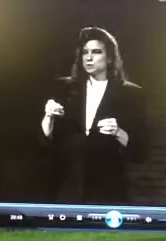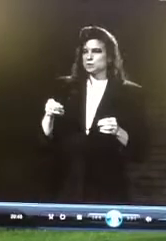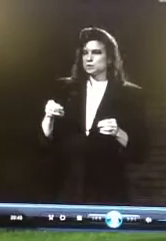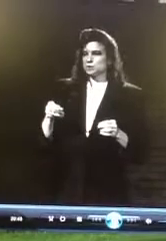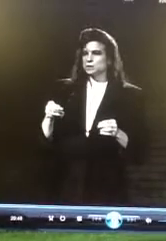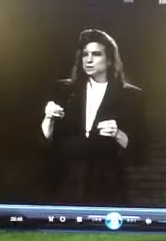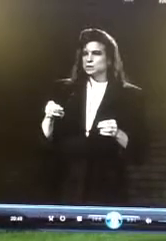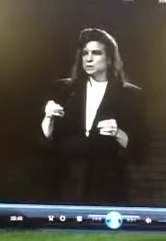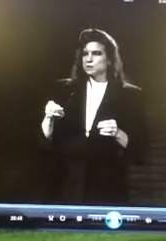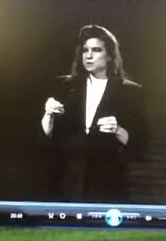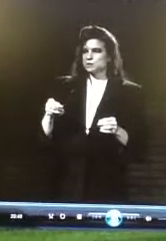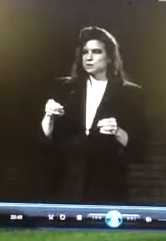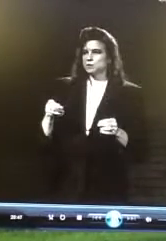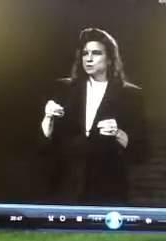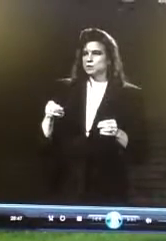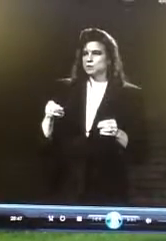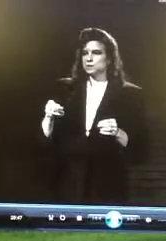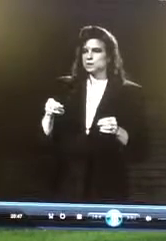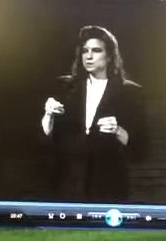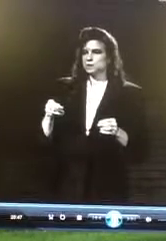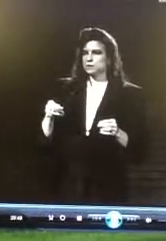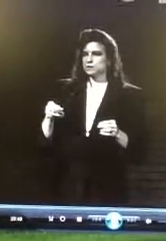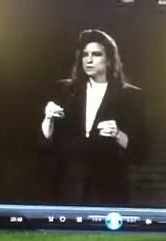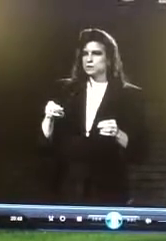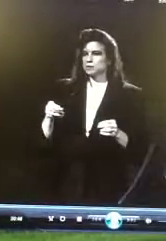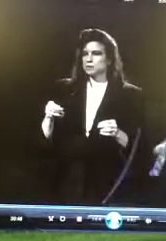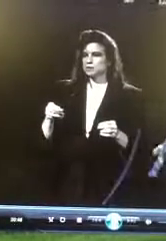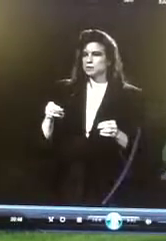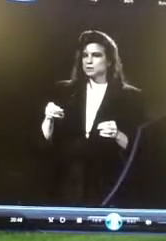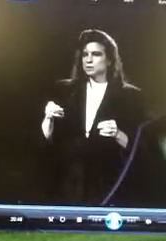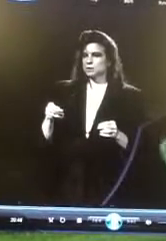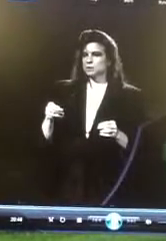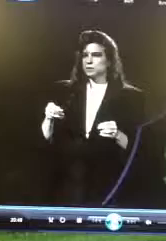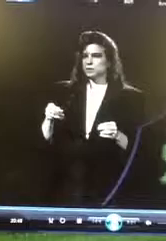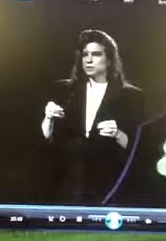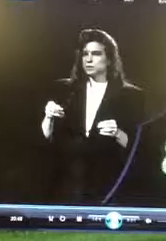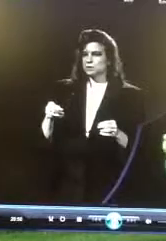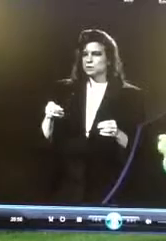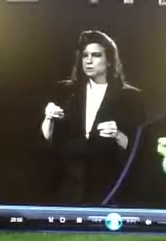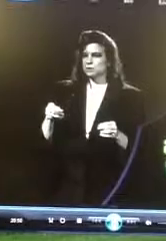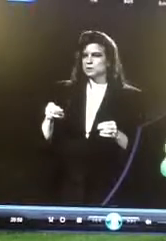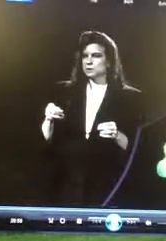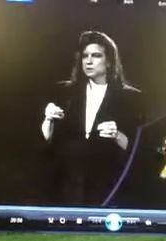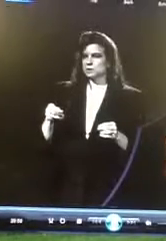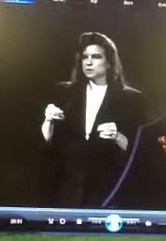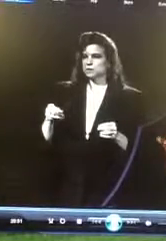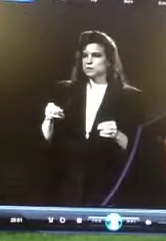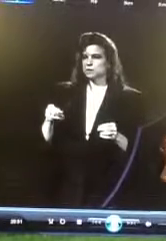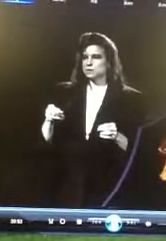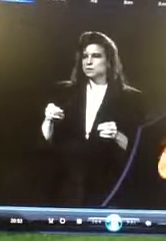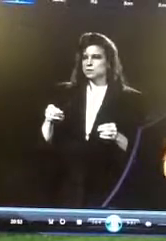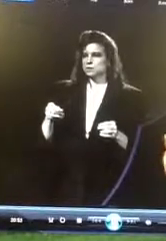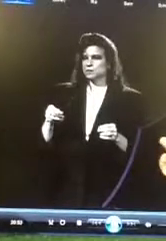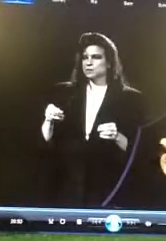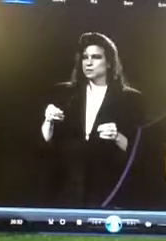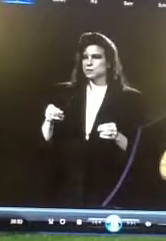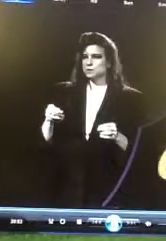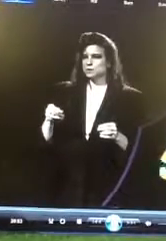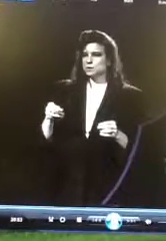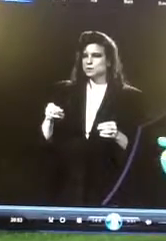the two. And now, if you grew up on a farm and said that you knew that you were an interpreter, you don't